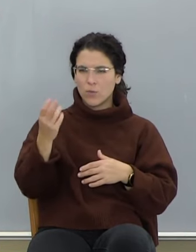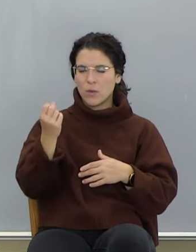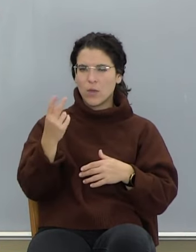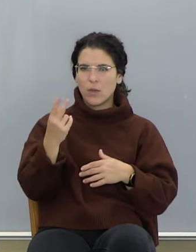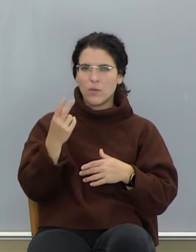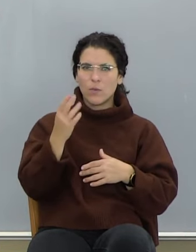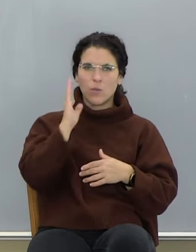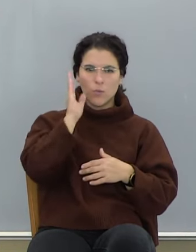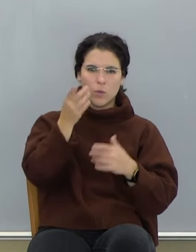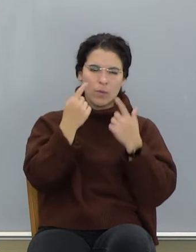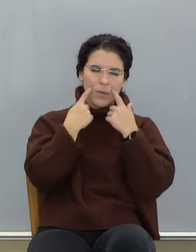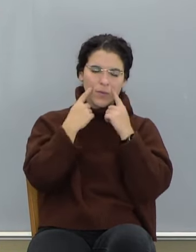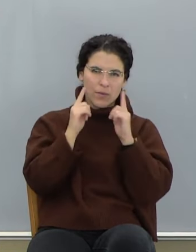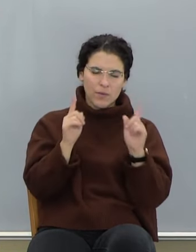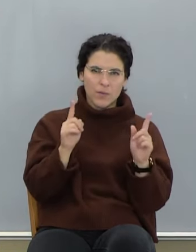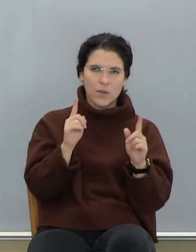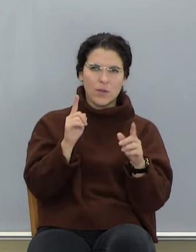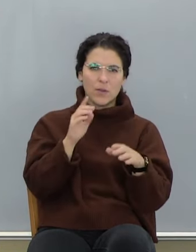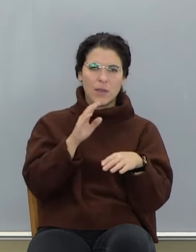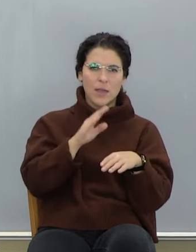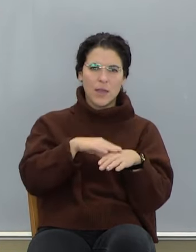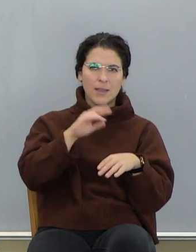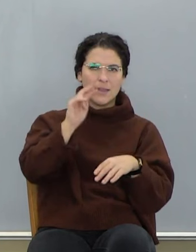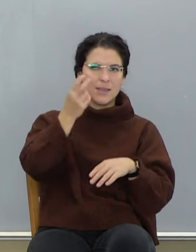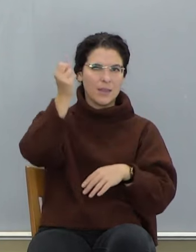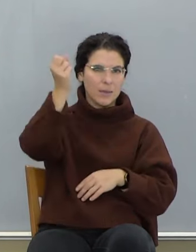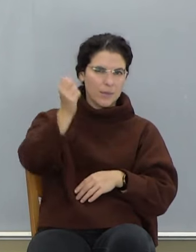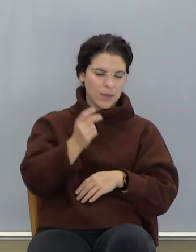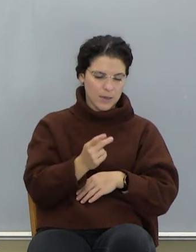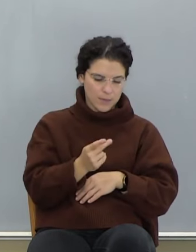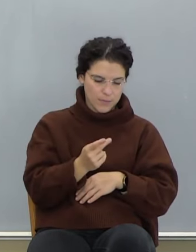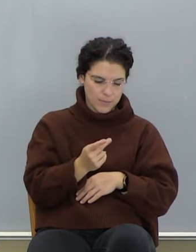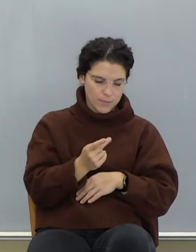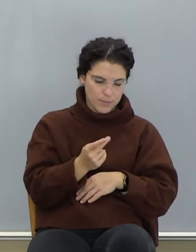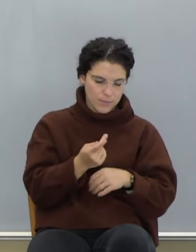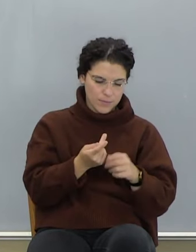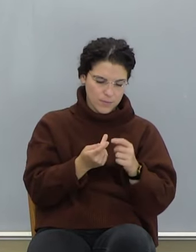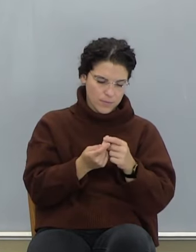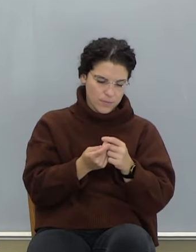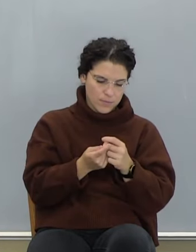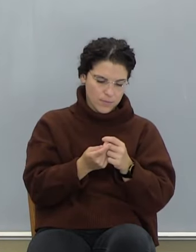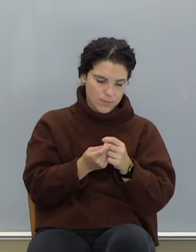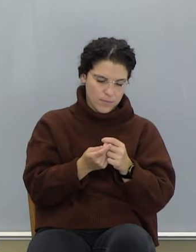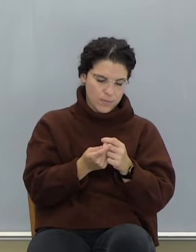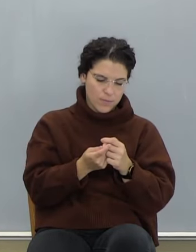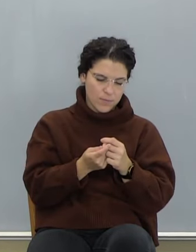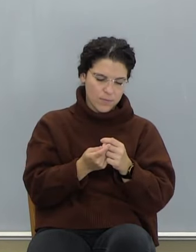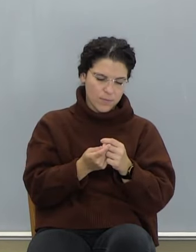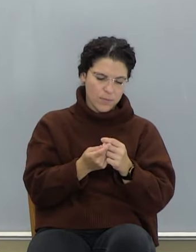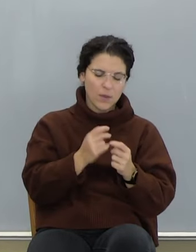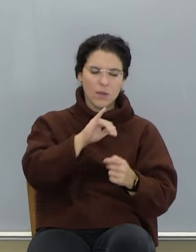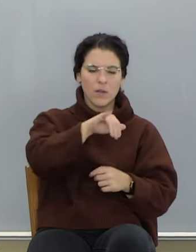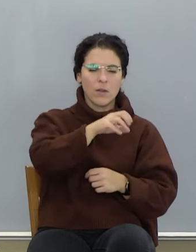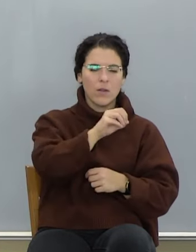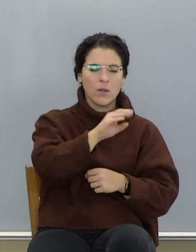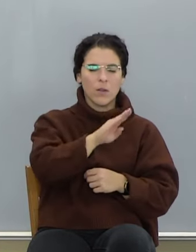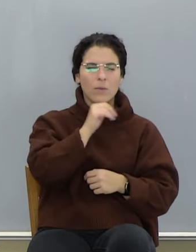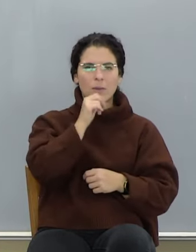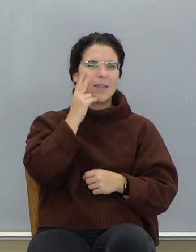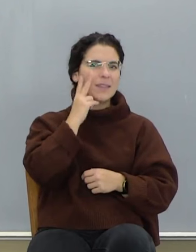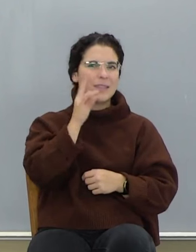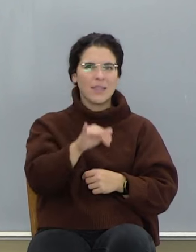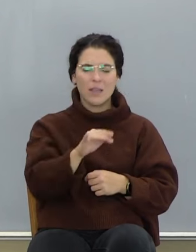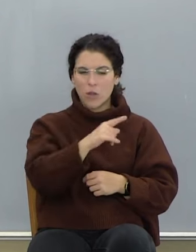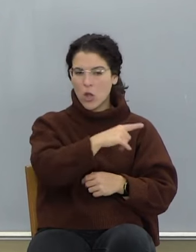12 are going to be fulfilled at the second coming. Jacob didn't see that. All he knew